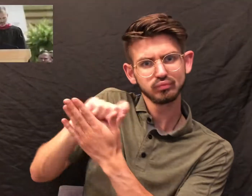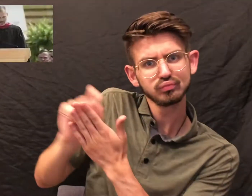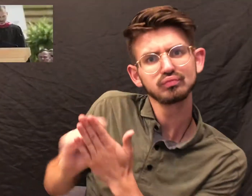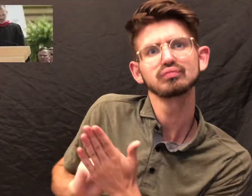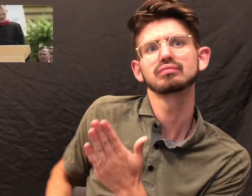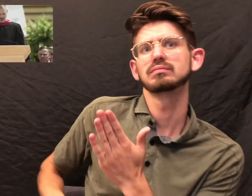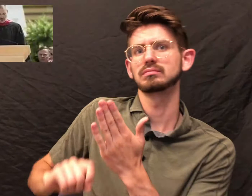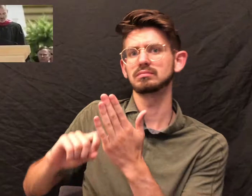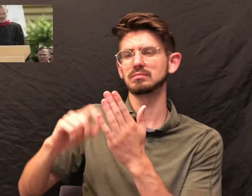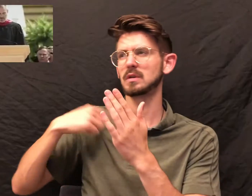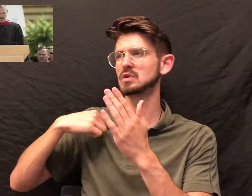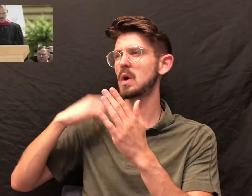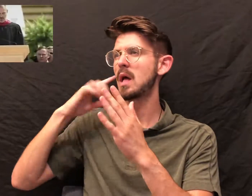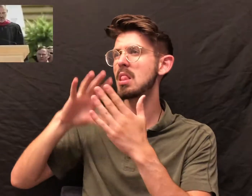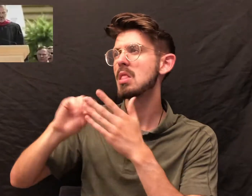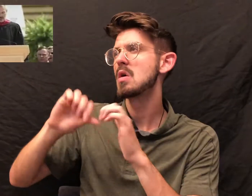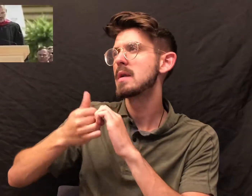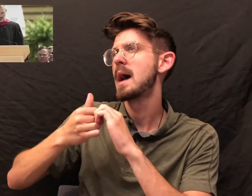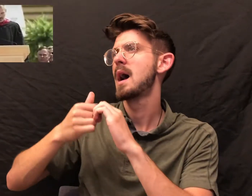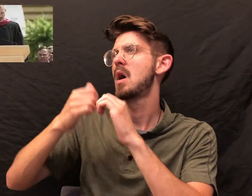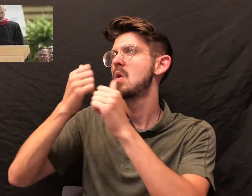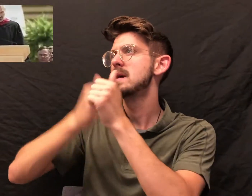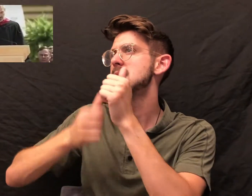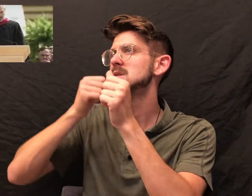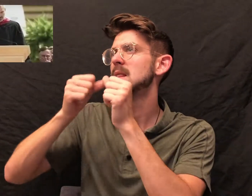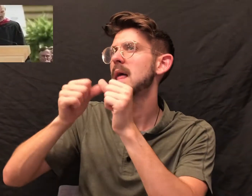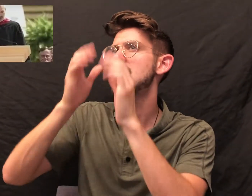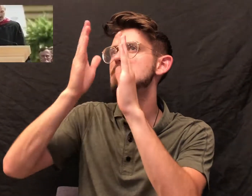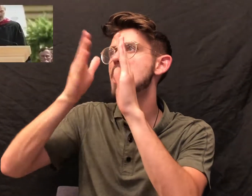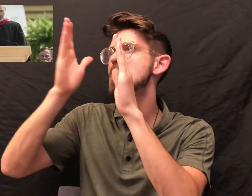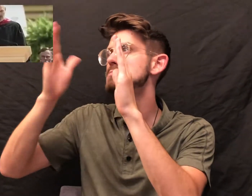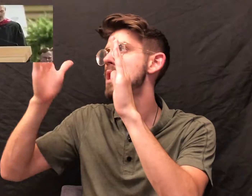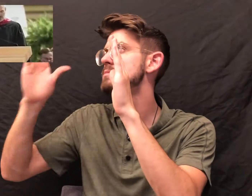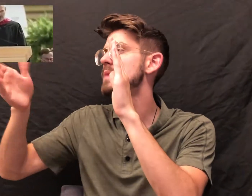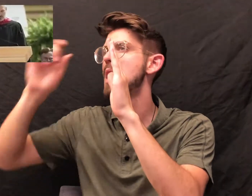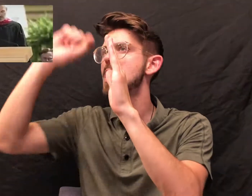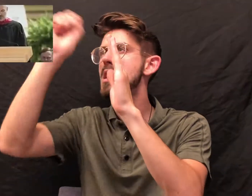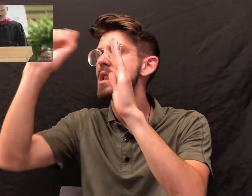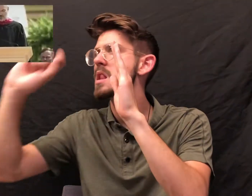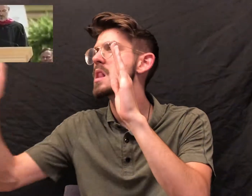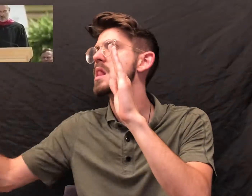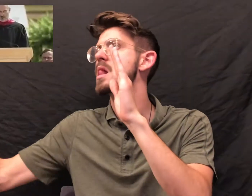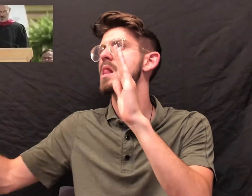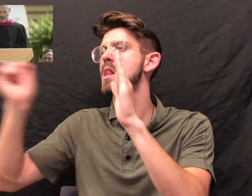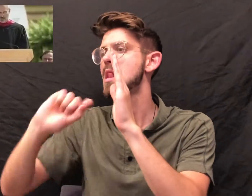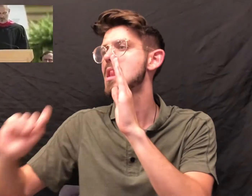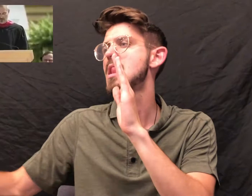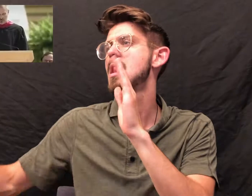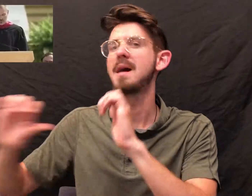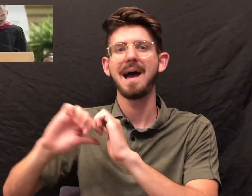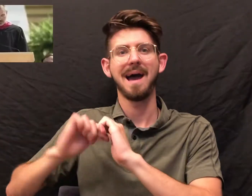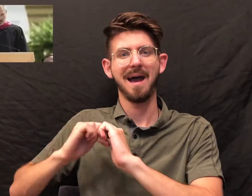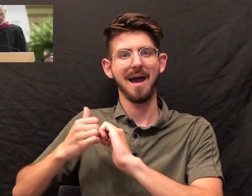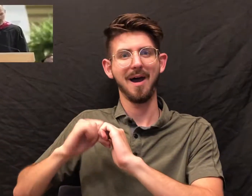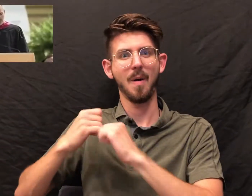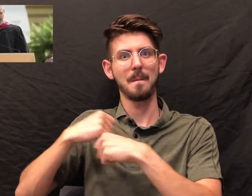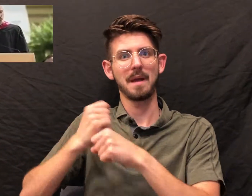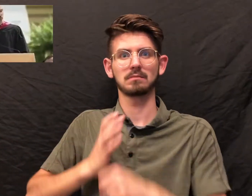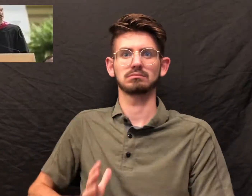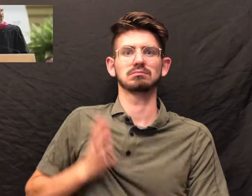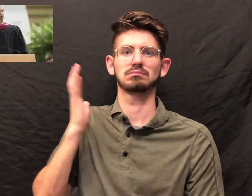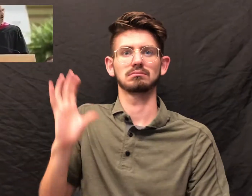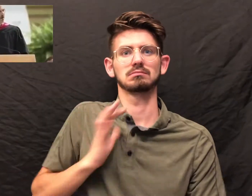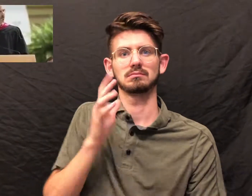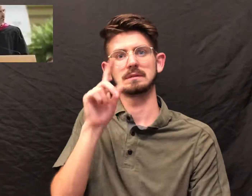about varying the amount of space between different letter combinations, about what makes great typography great. It was